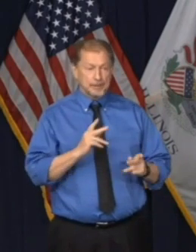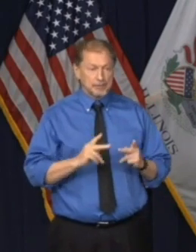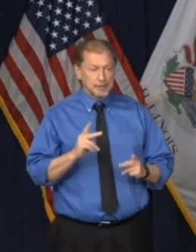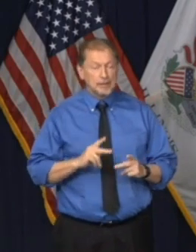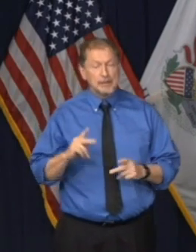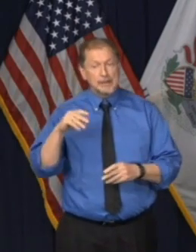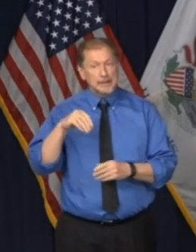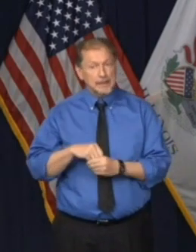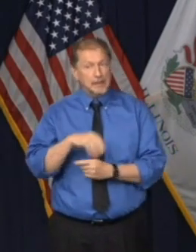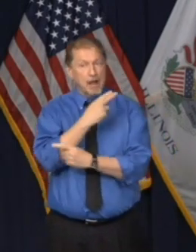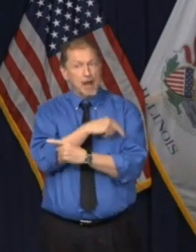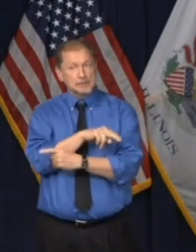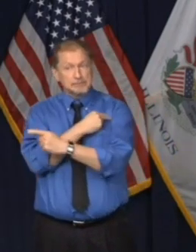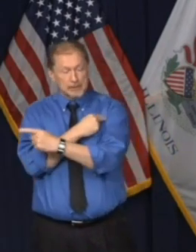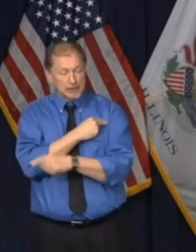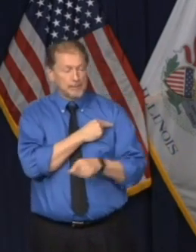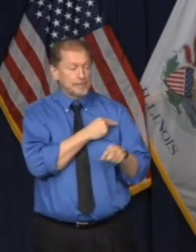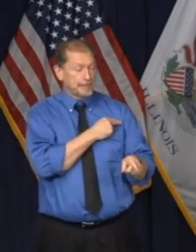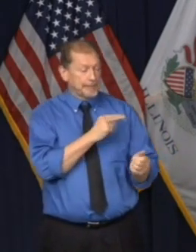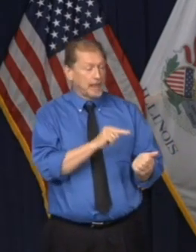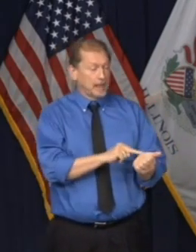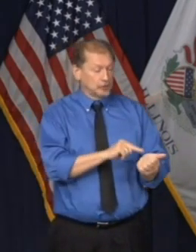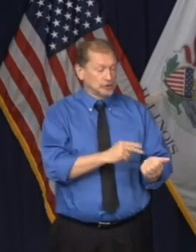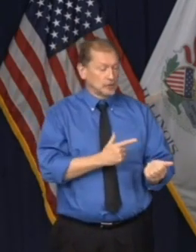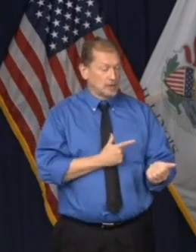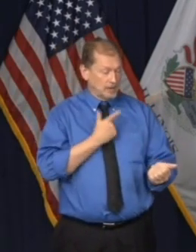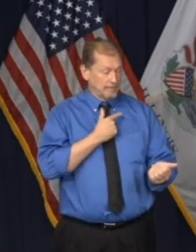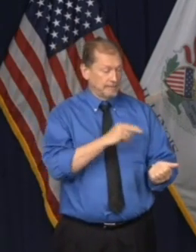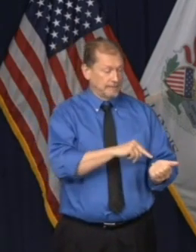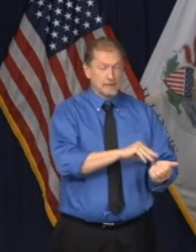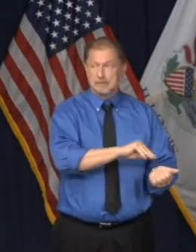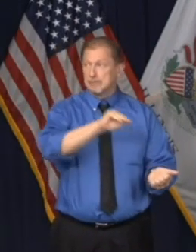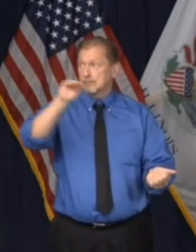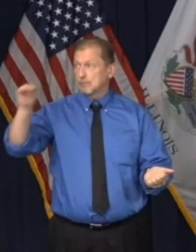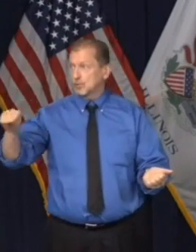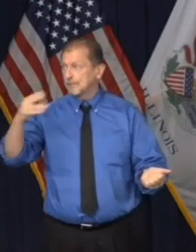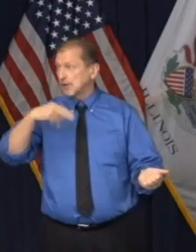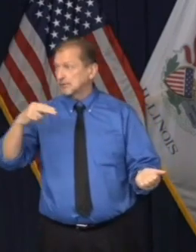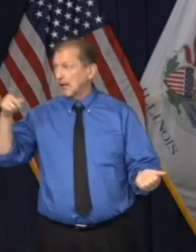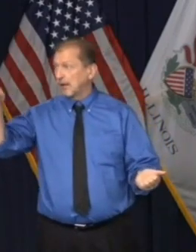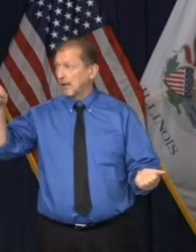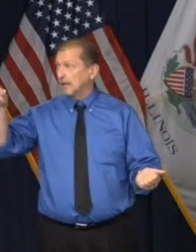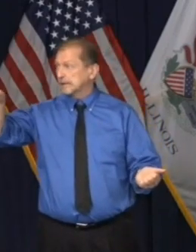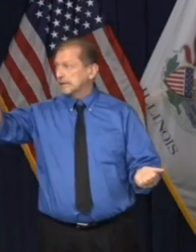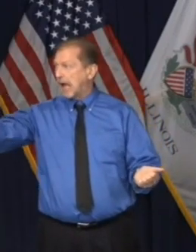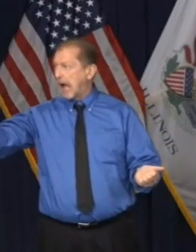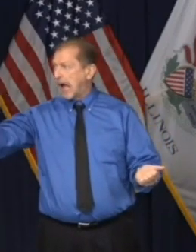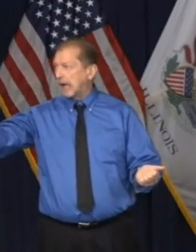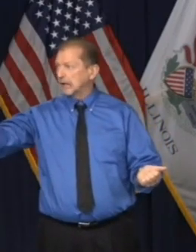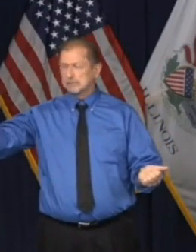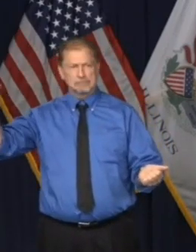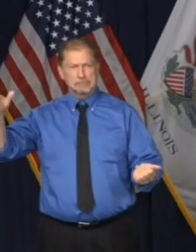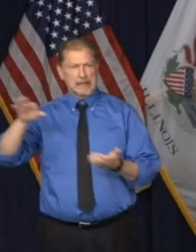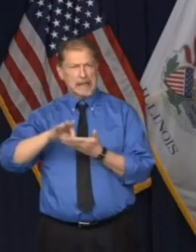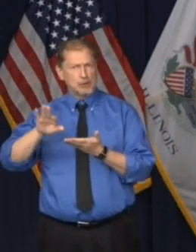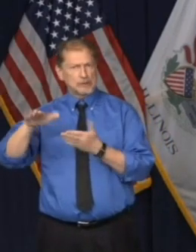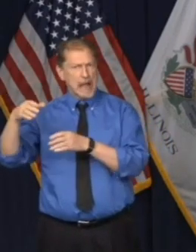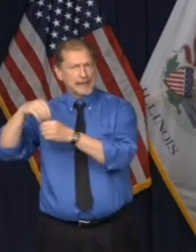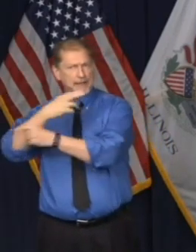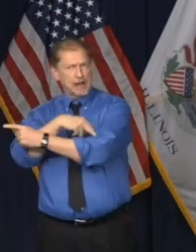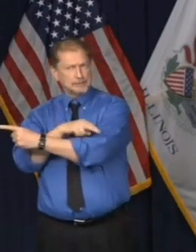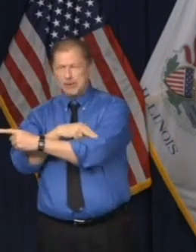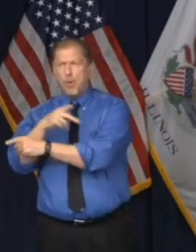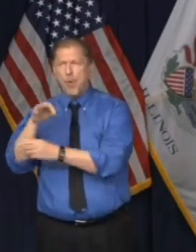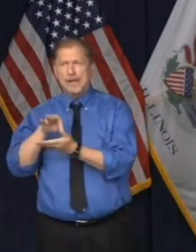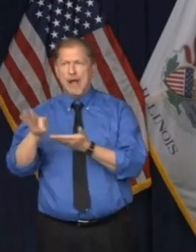being counted as COVID cases, or are they nursing home deaths? Can you explain that part? I'm going to ask Dr.